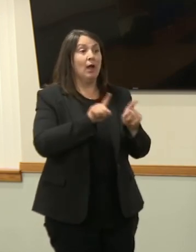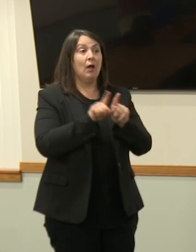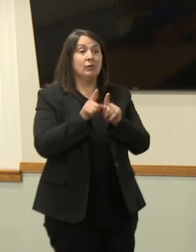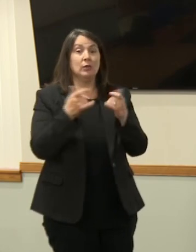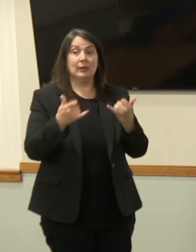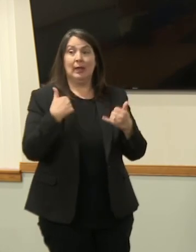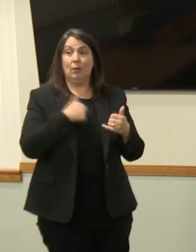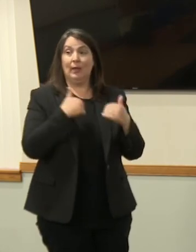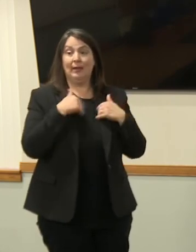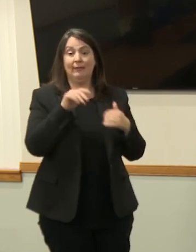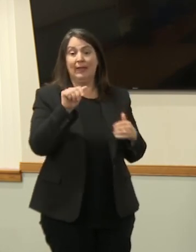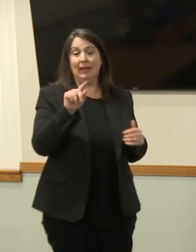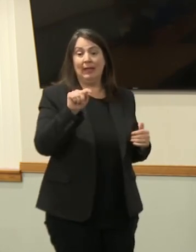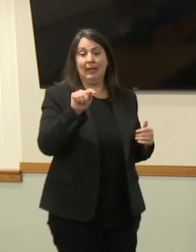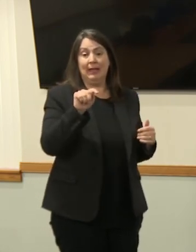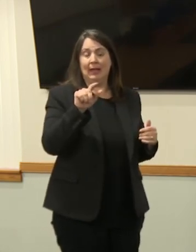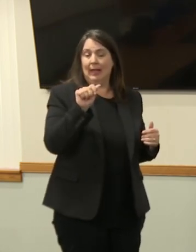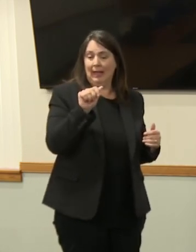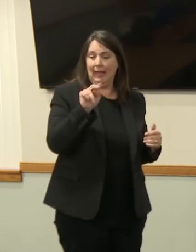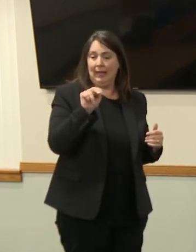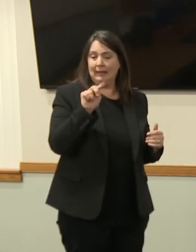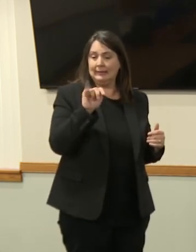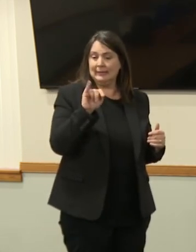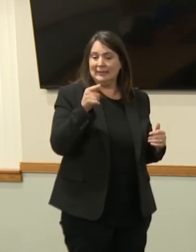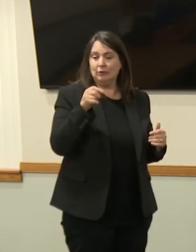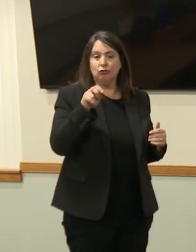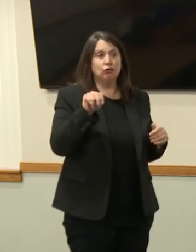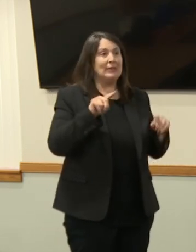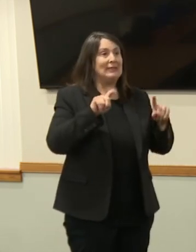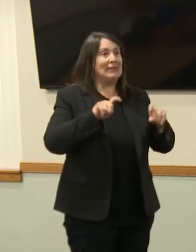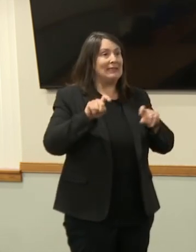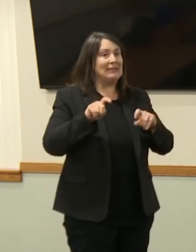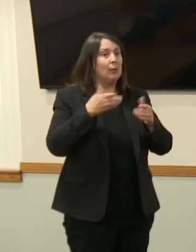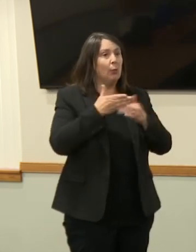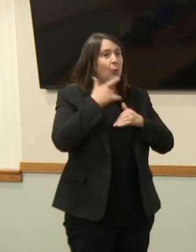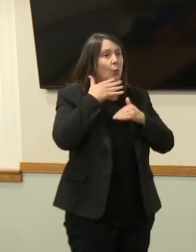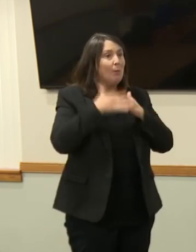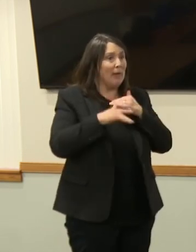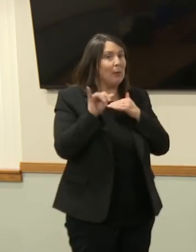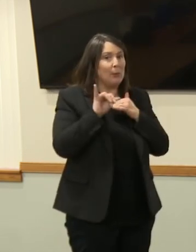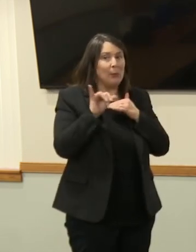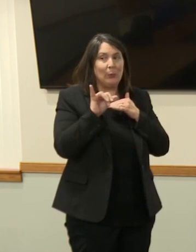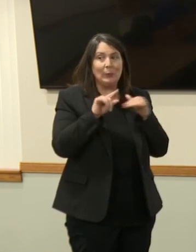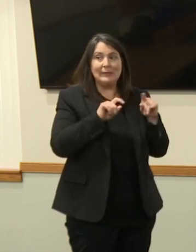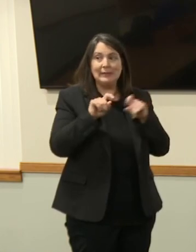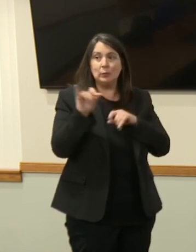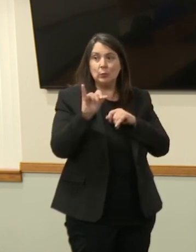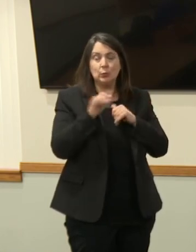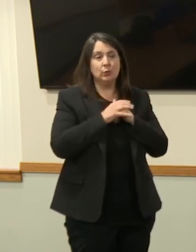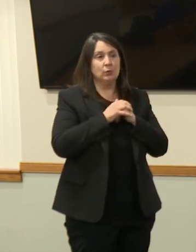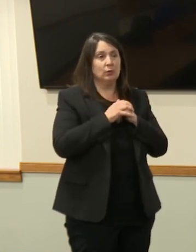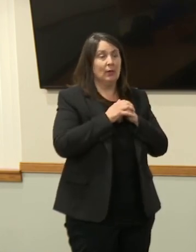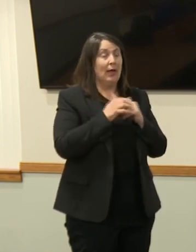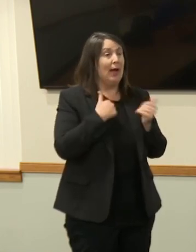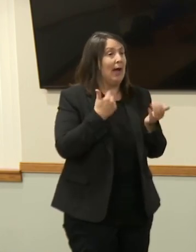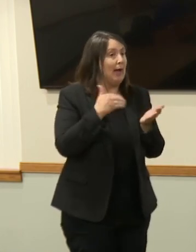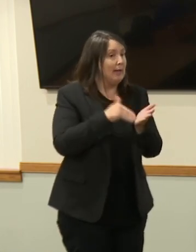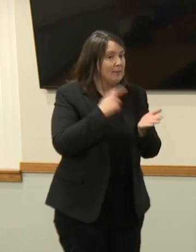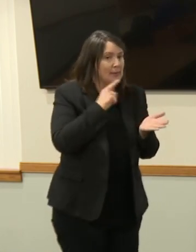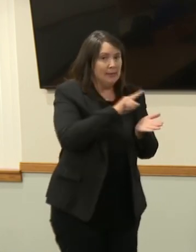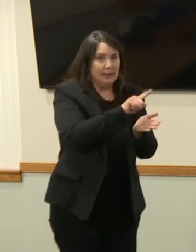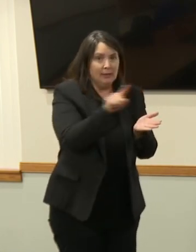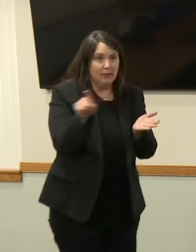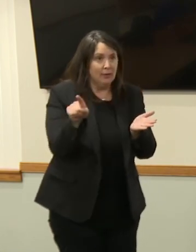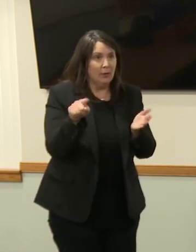or point-of-care testing is also becoming more and more available. So when you are having symptoms, I'm just going to say it here, it's